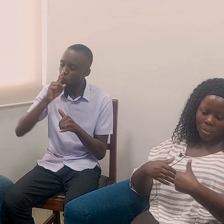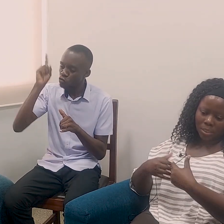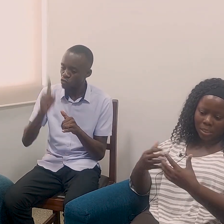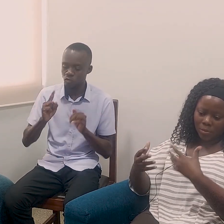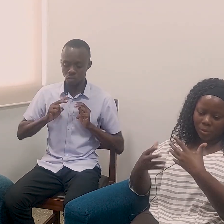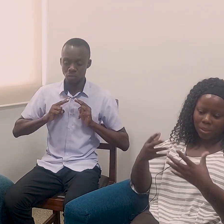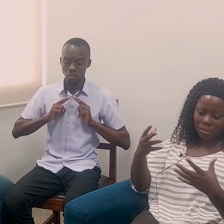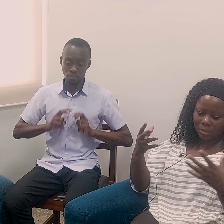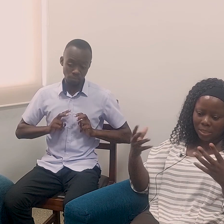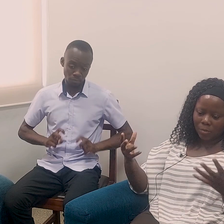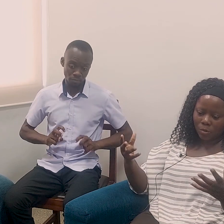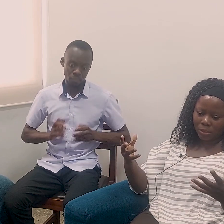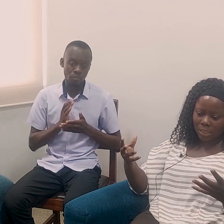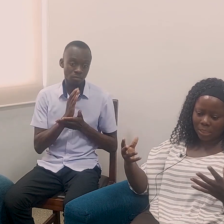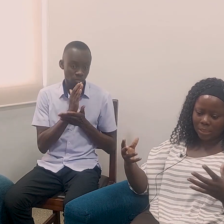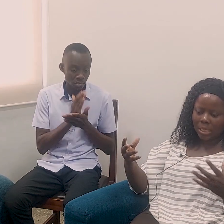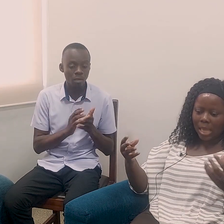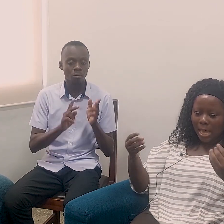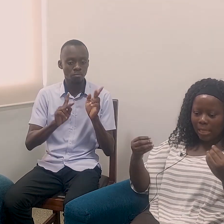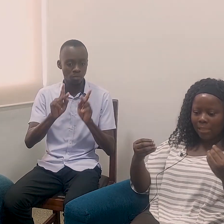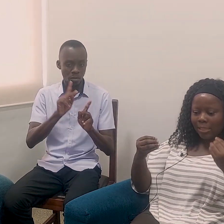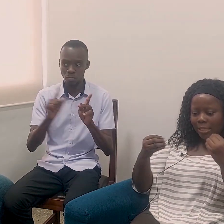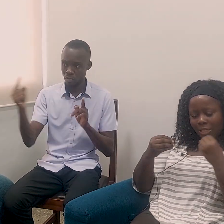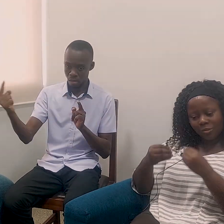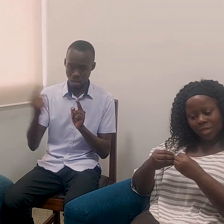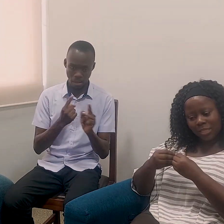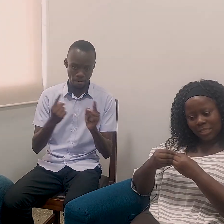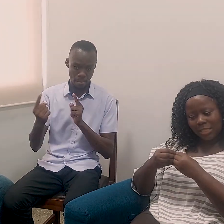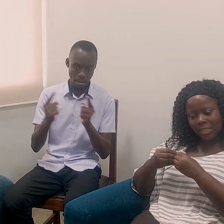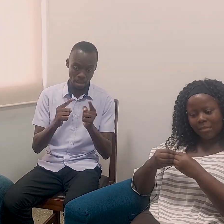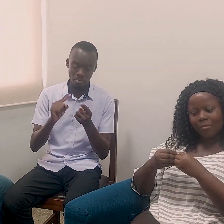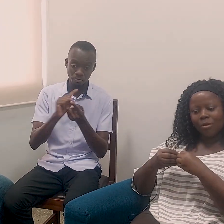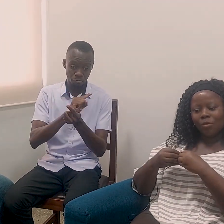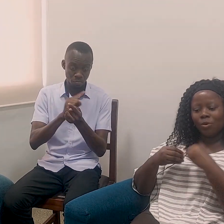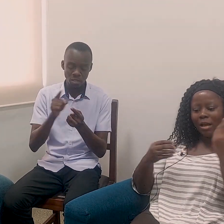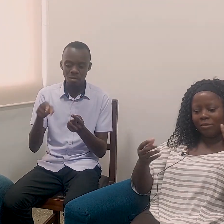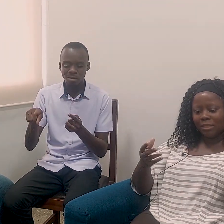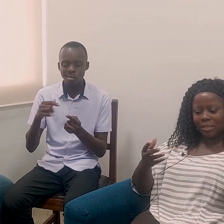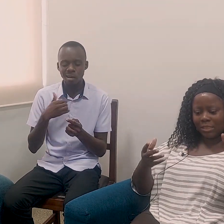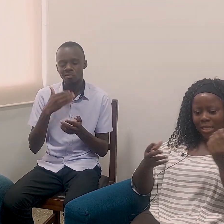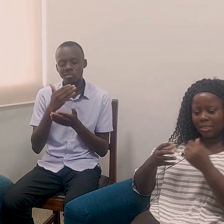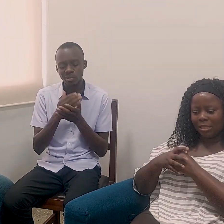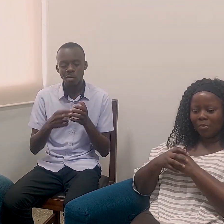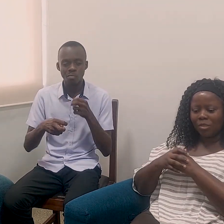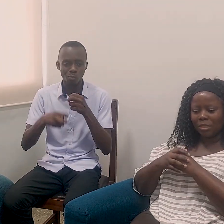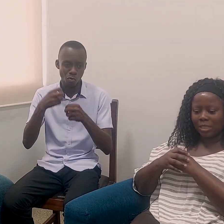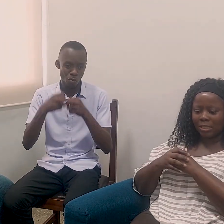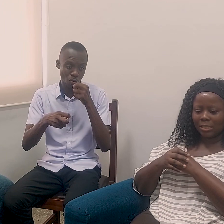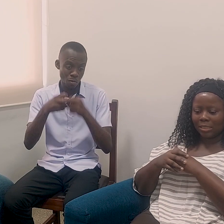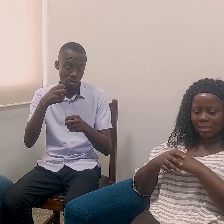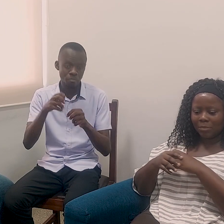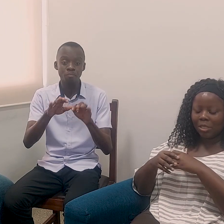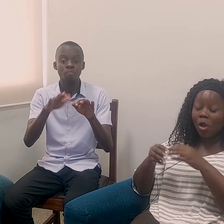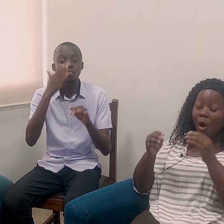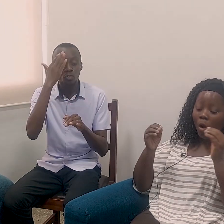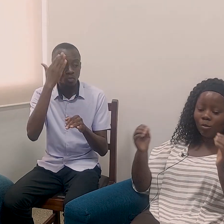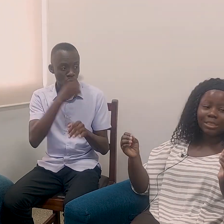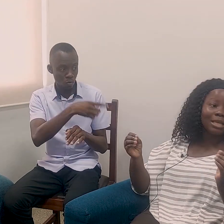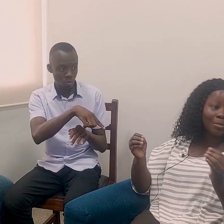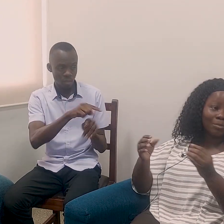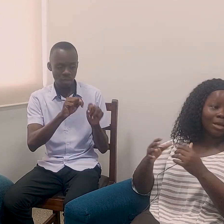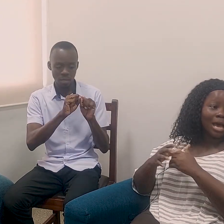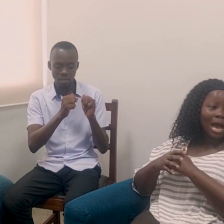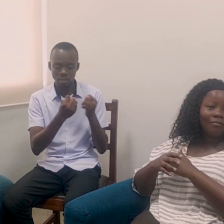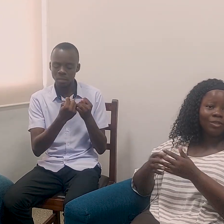people working here with some concerns, and interestingly, we have this discussion amongst us as a team. They